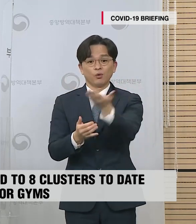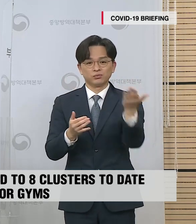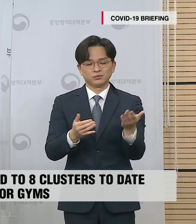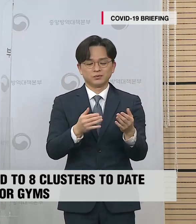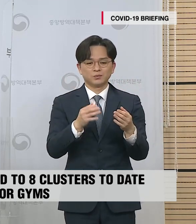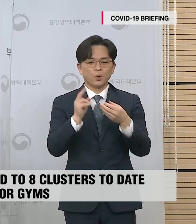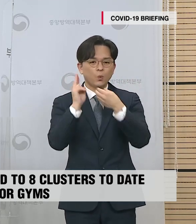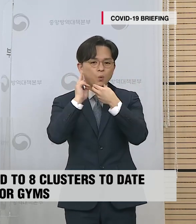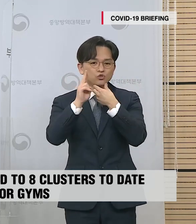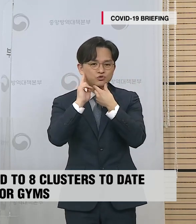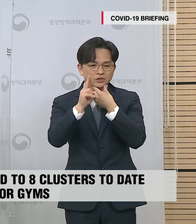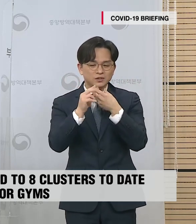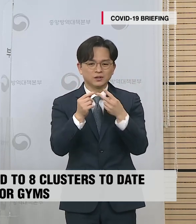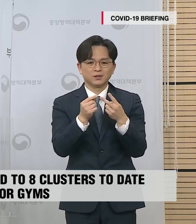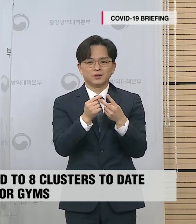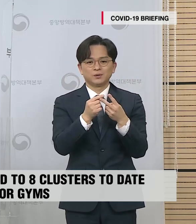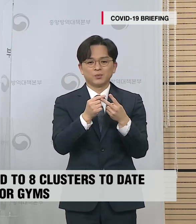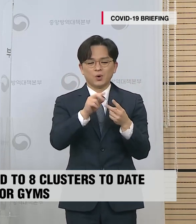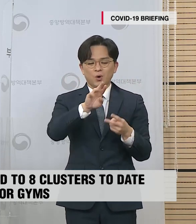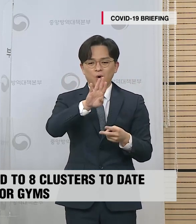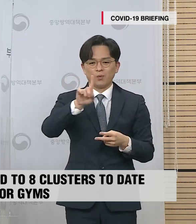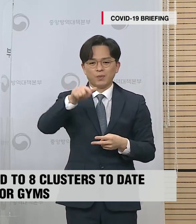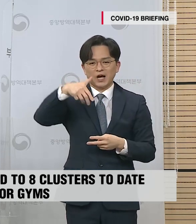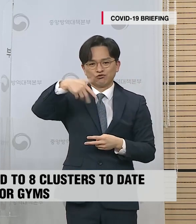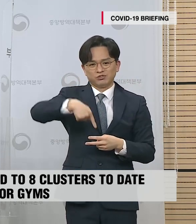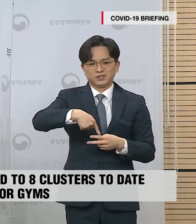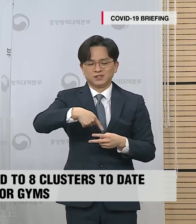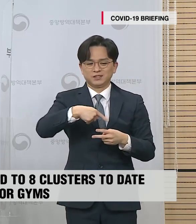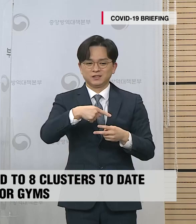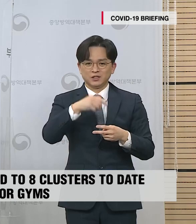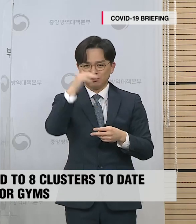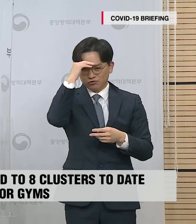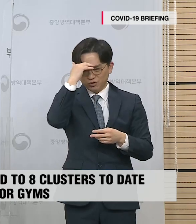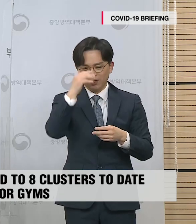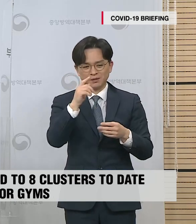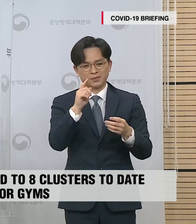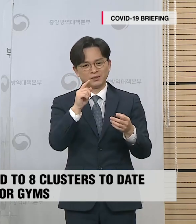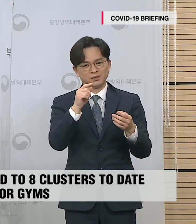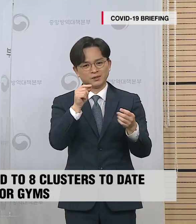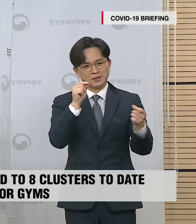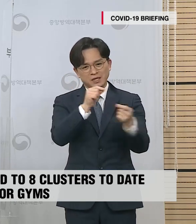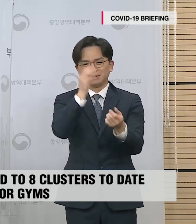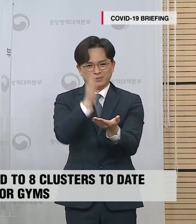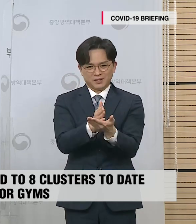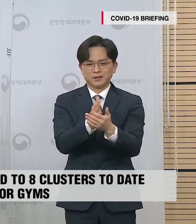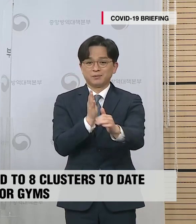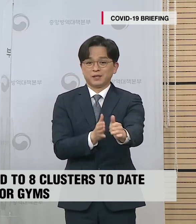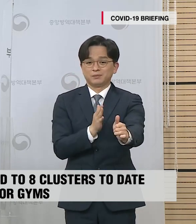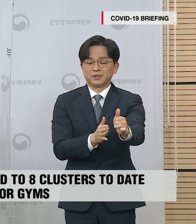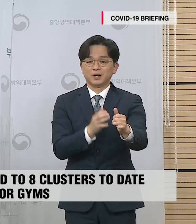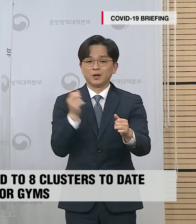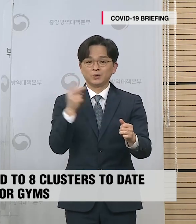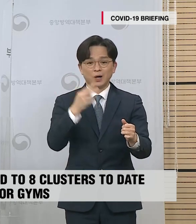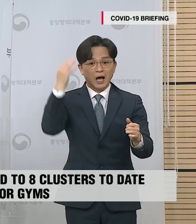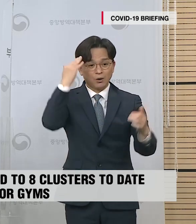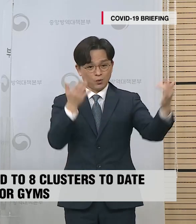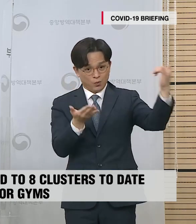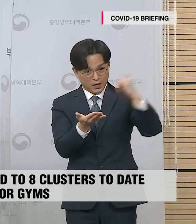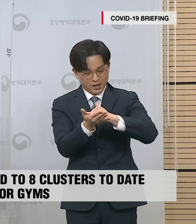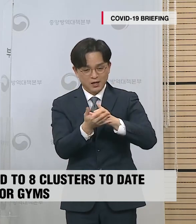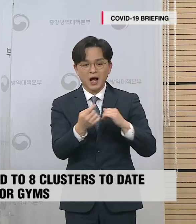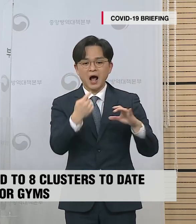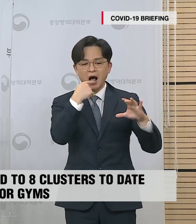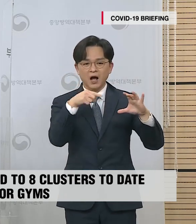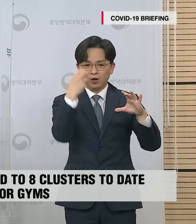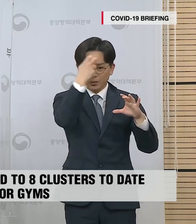also comply strictly with the quarantine measures. And when you come back to Korea, please also comply well to our